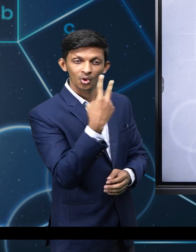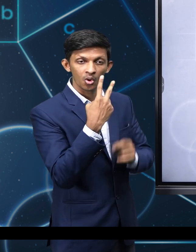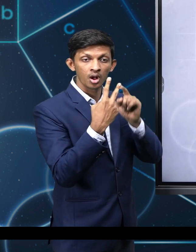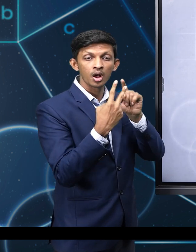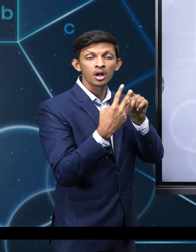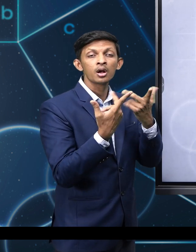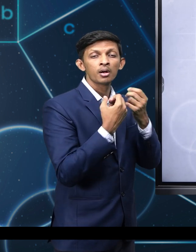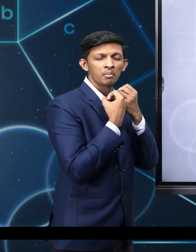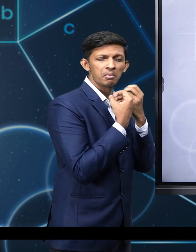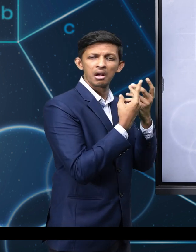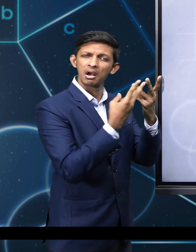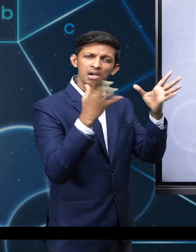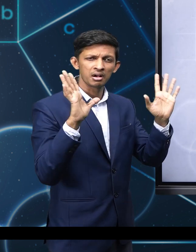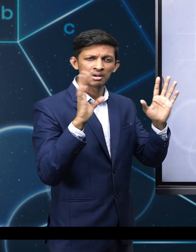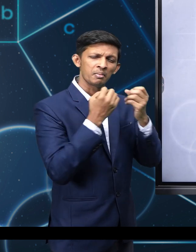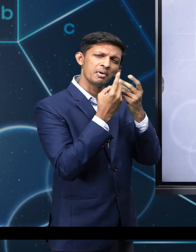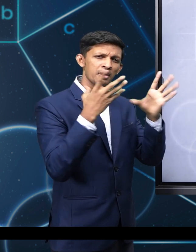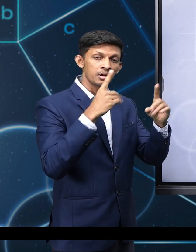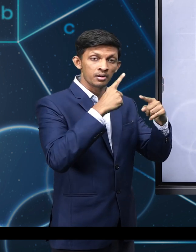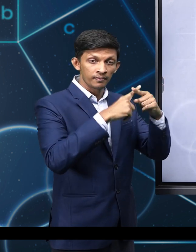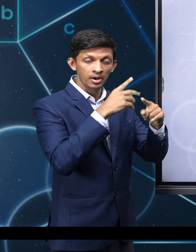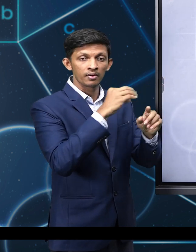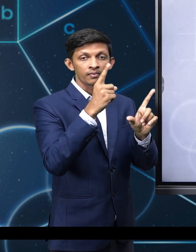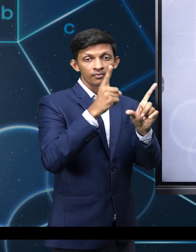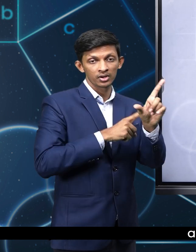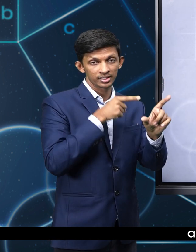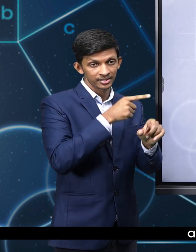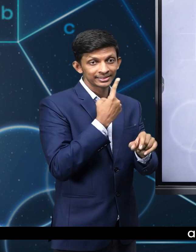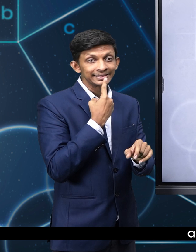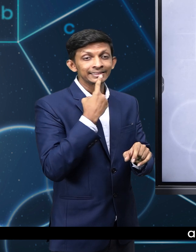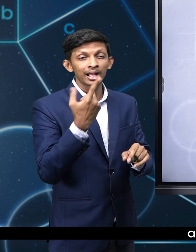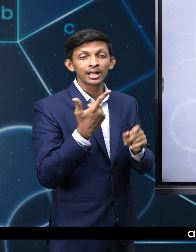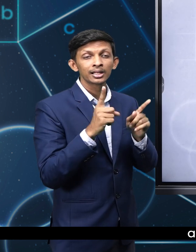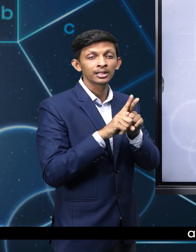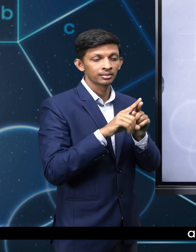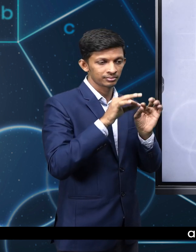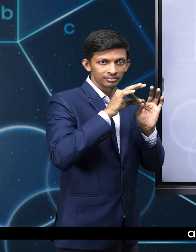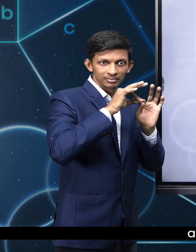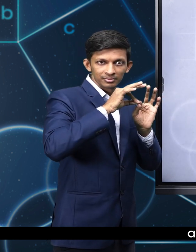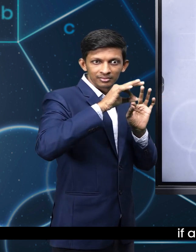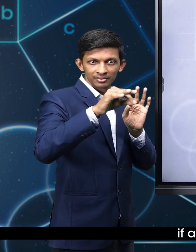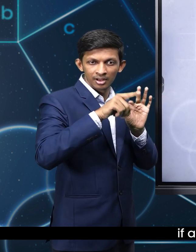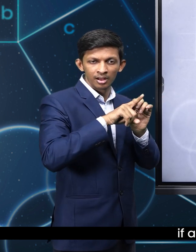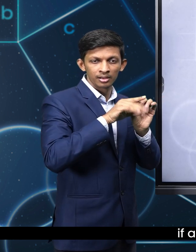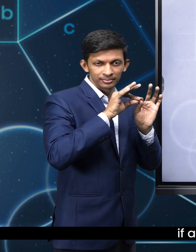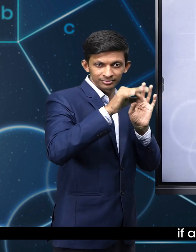Two quantities x and y are said to be in inverse proportion if an increase in